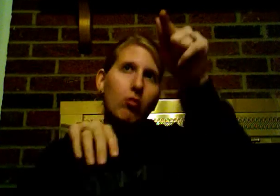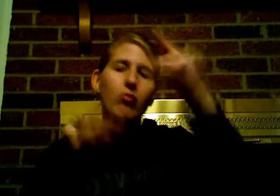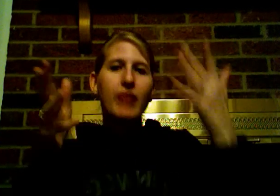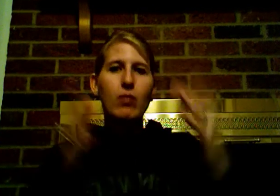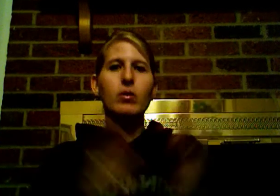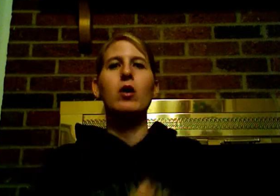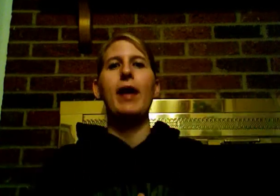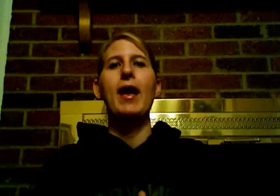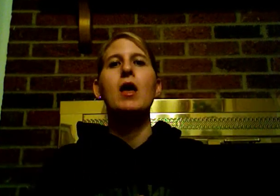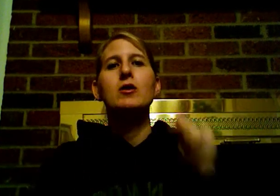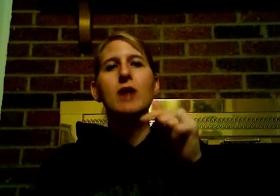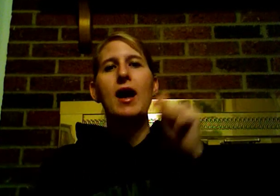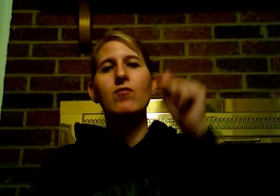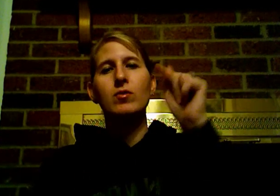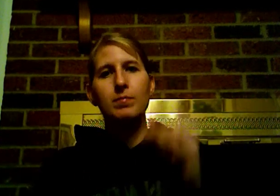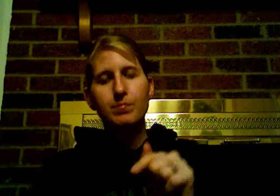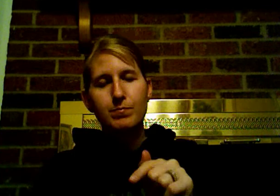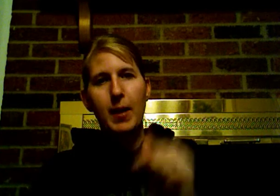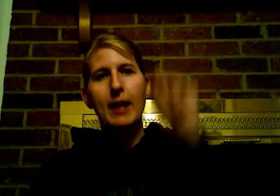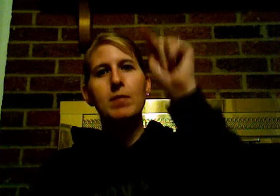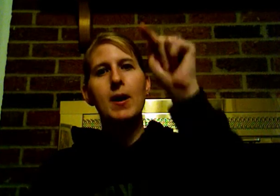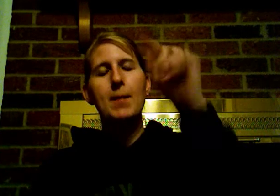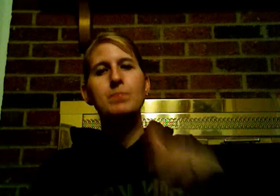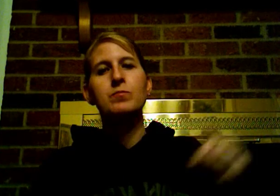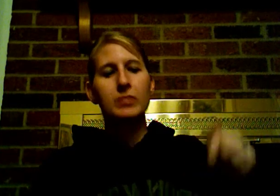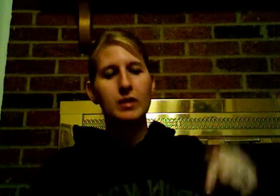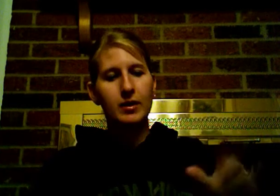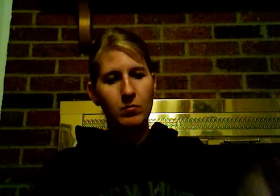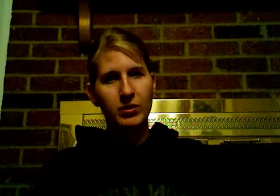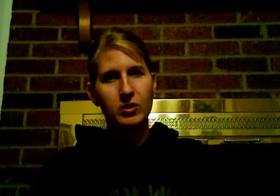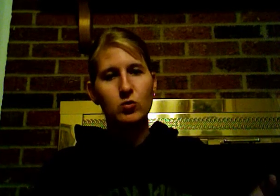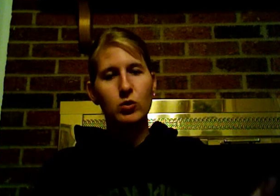that one, okay? You count from bottom up, and then with the drawers,